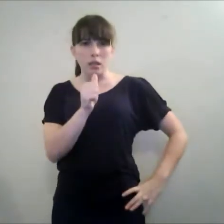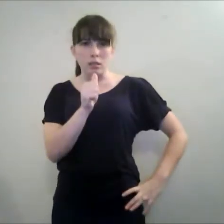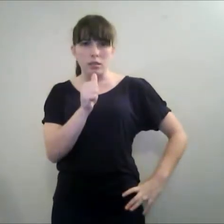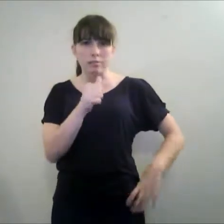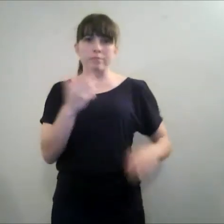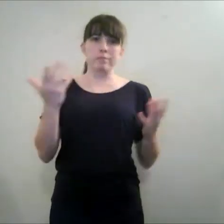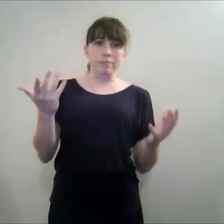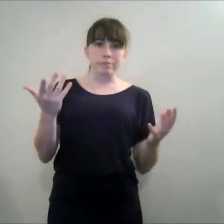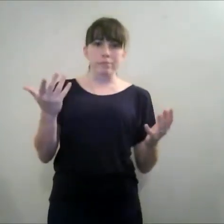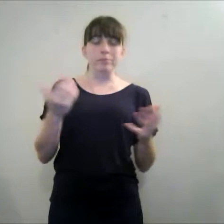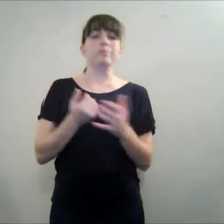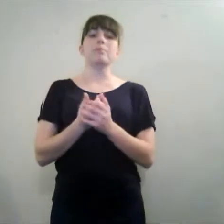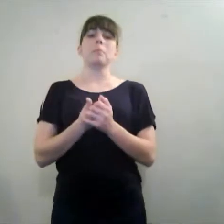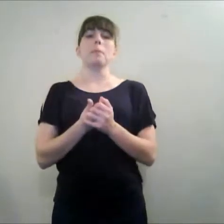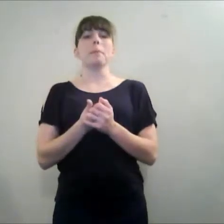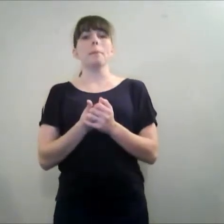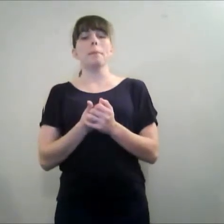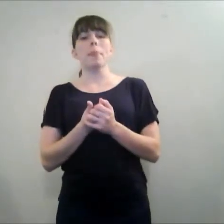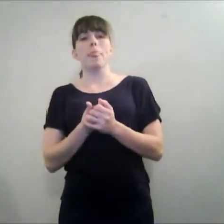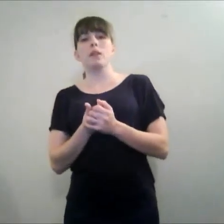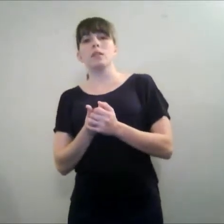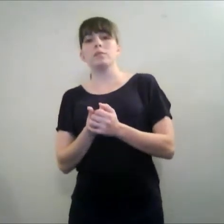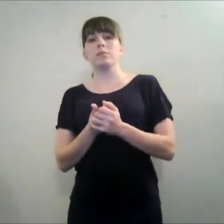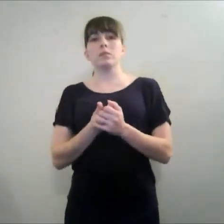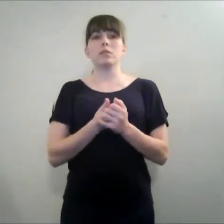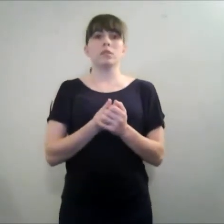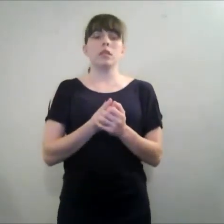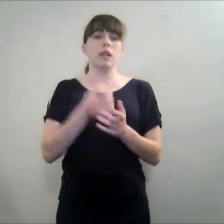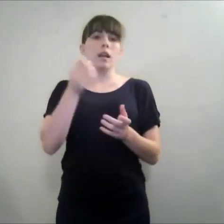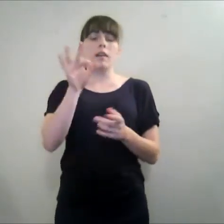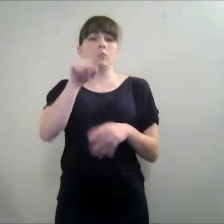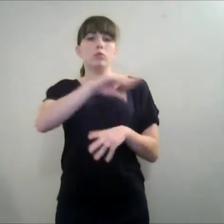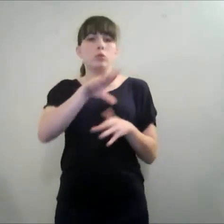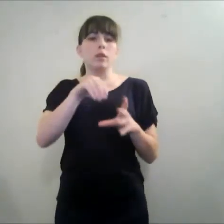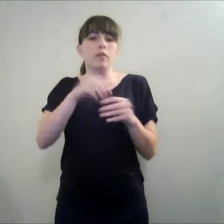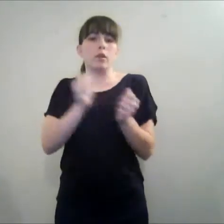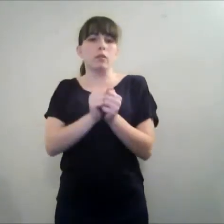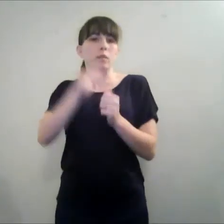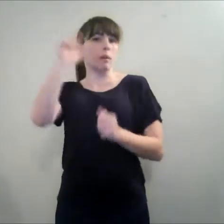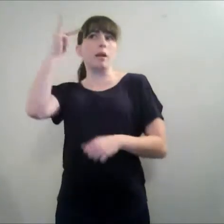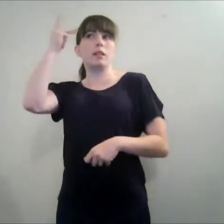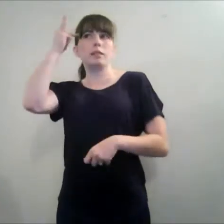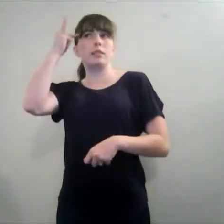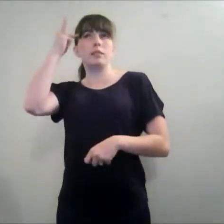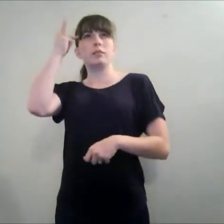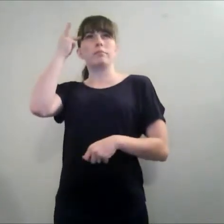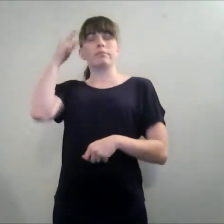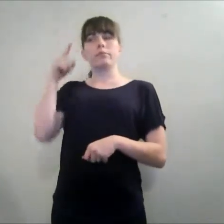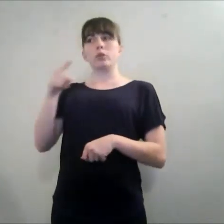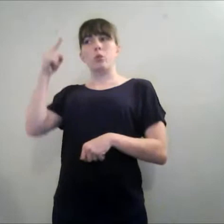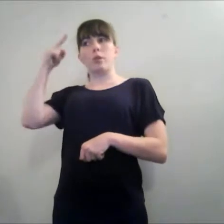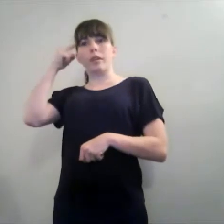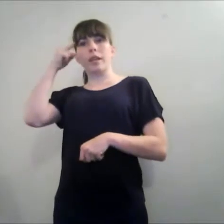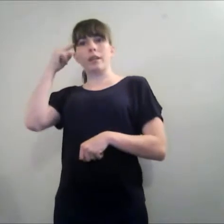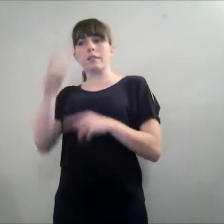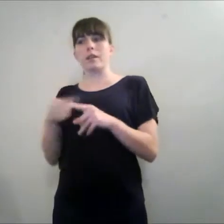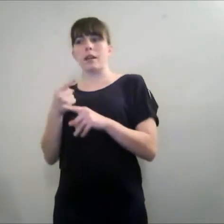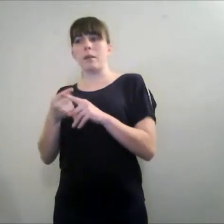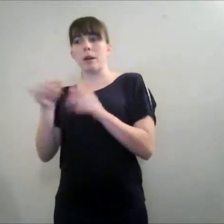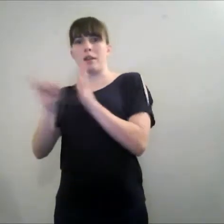you're, someone in politics or the Home Office or whatever, and you think about identity, you can only think of identity in terms of cards with names